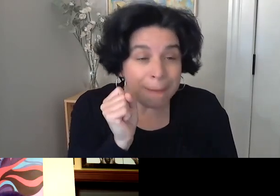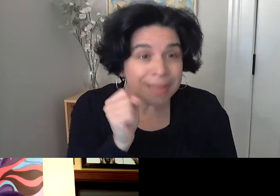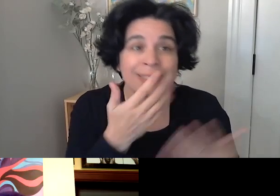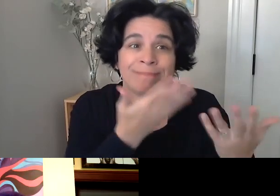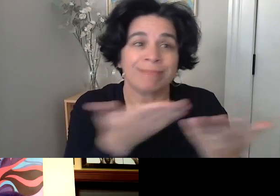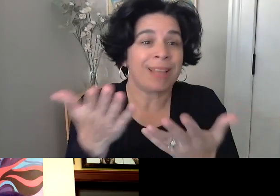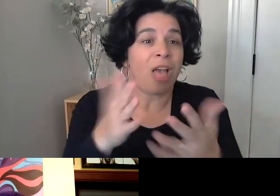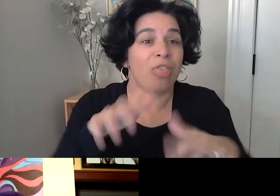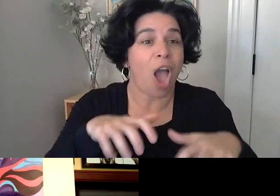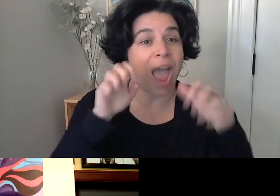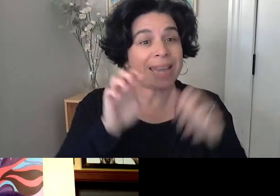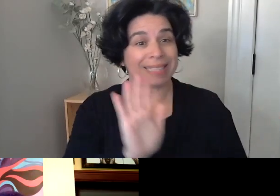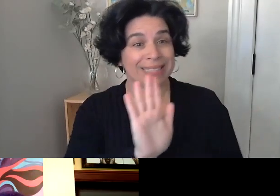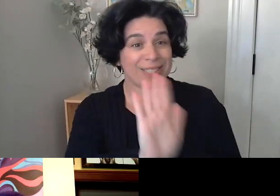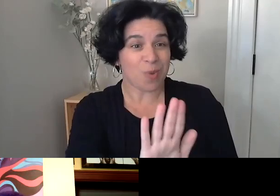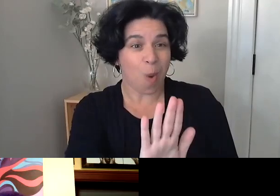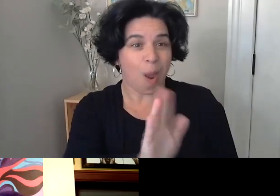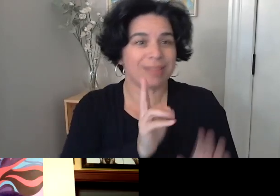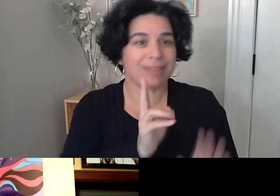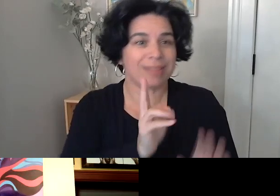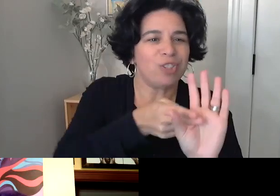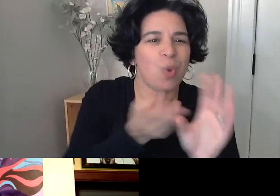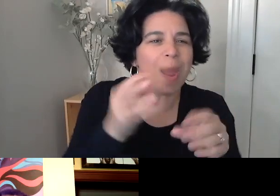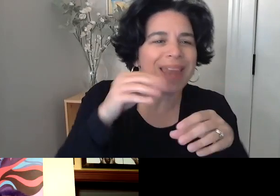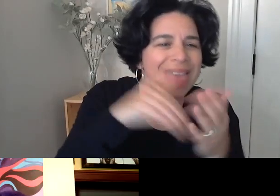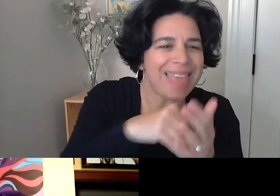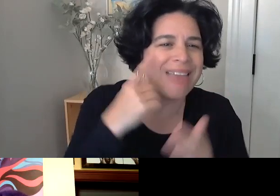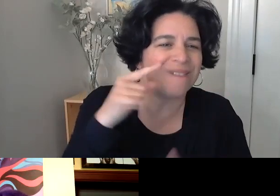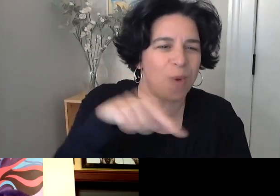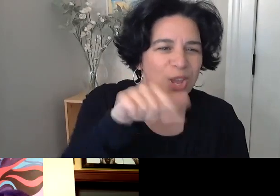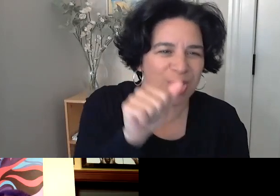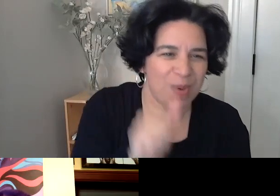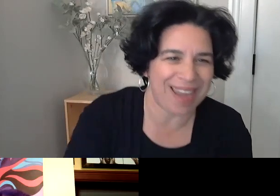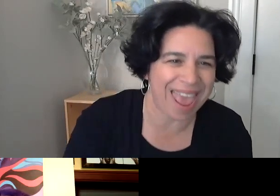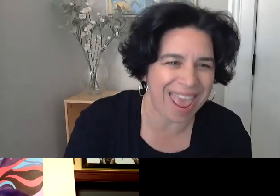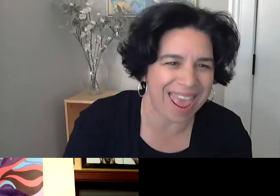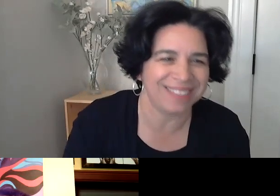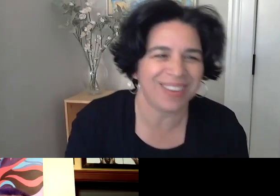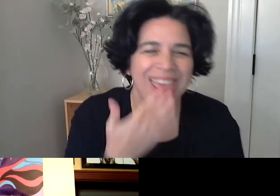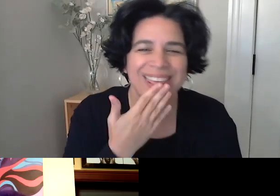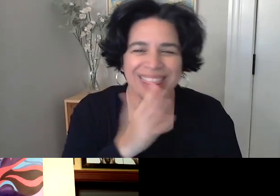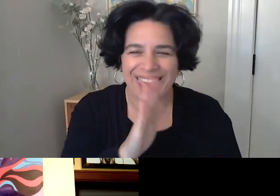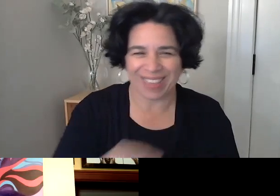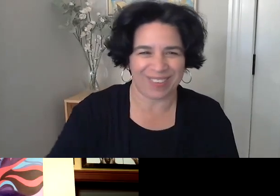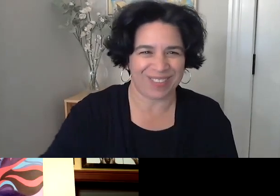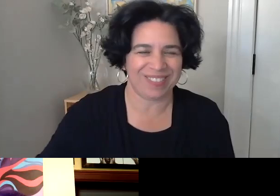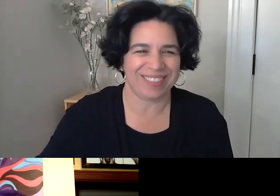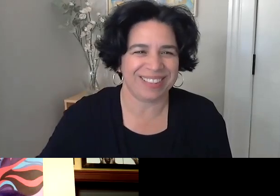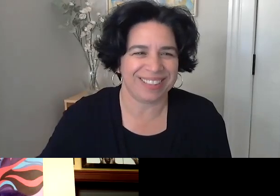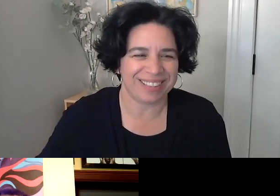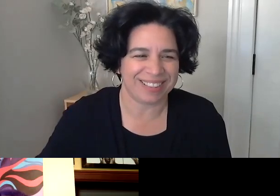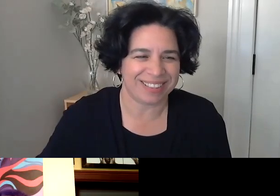Thomas, thank you so much for joining us. for this webinar, and the audience is